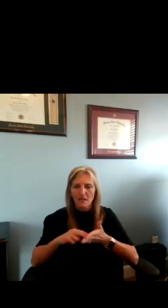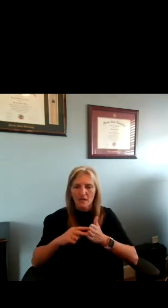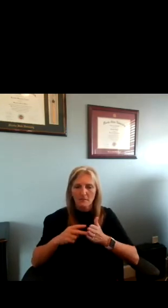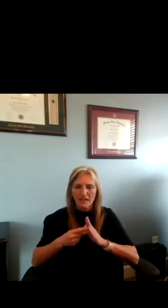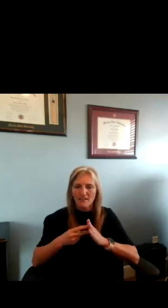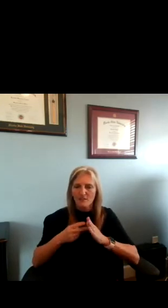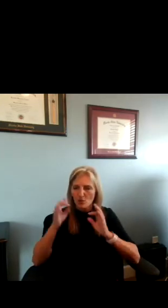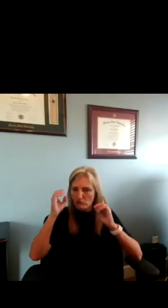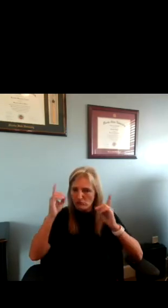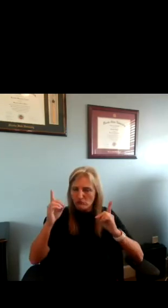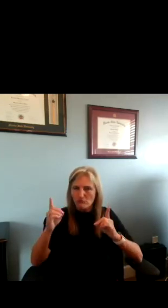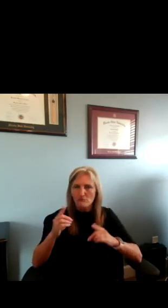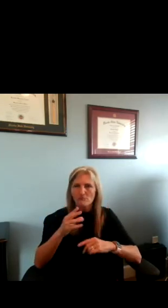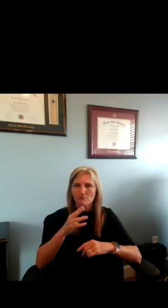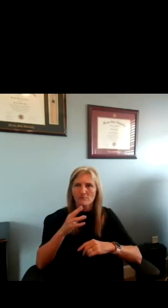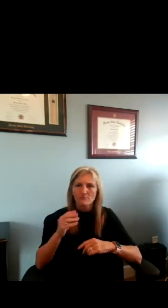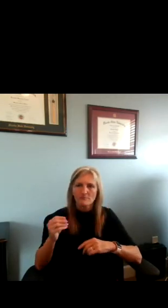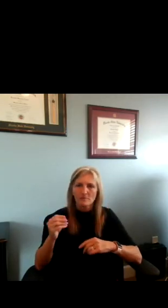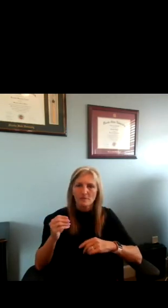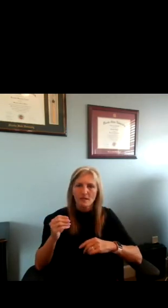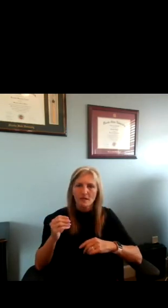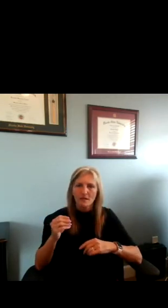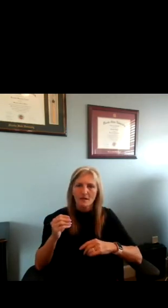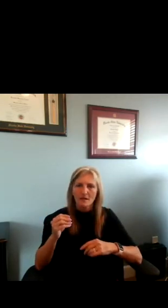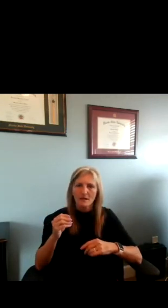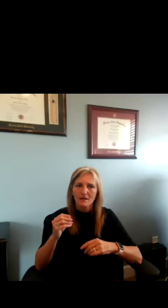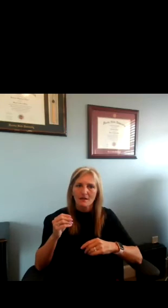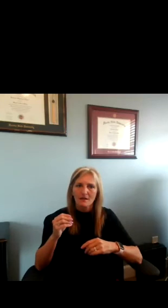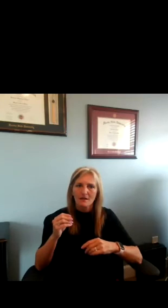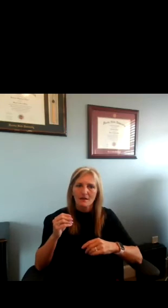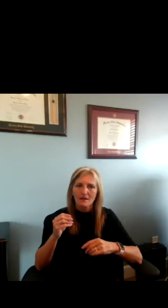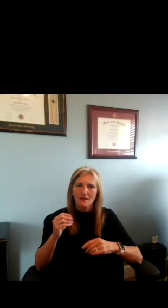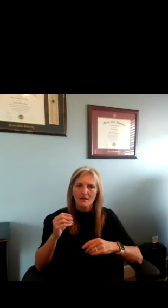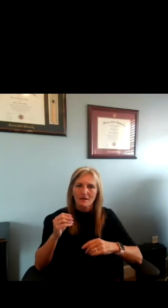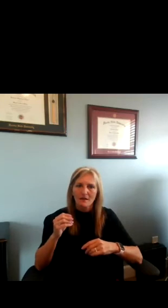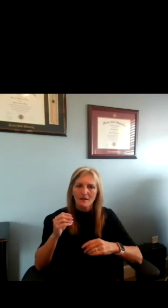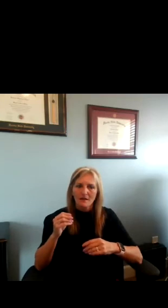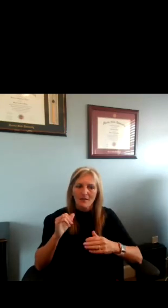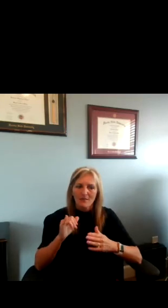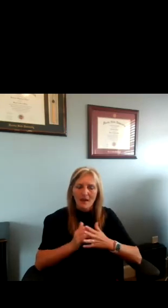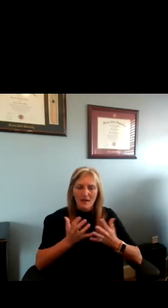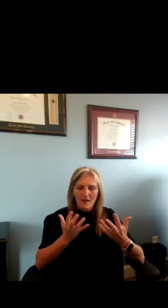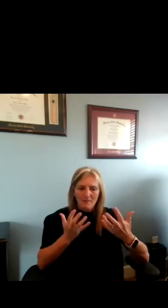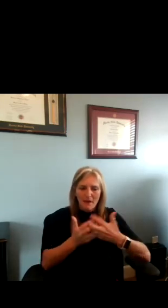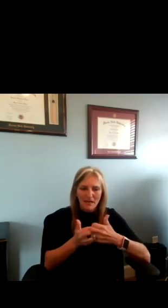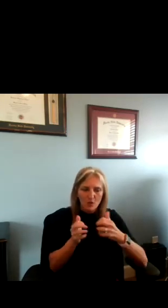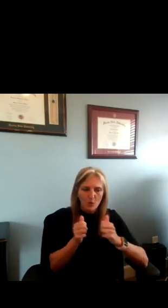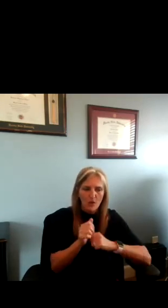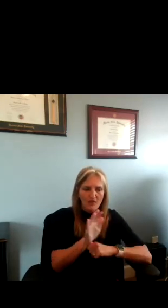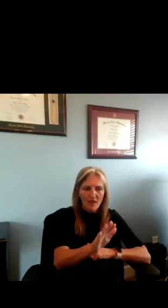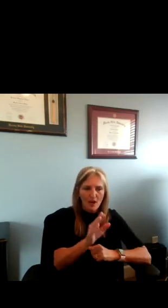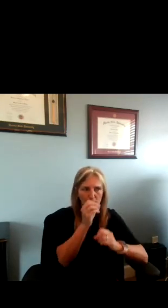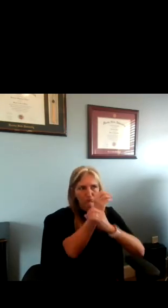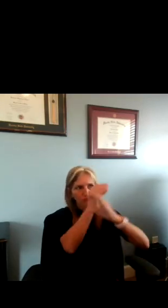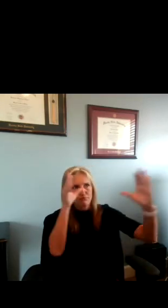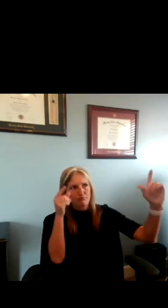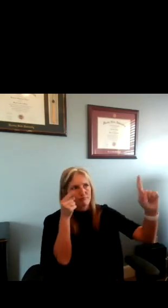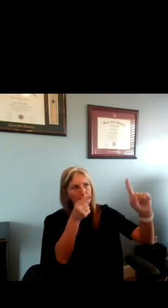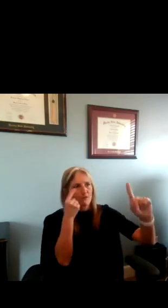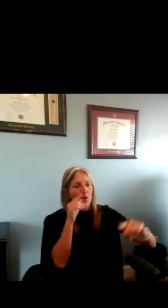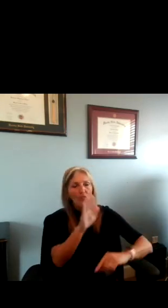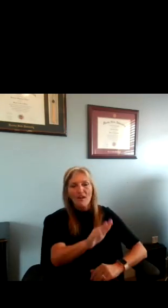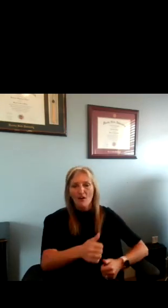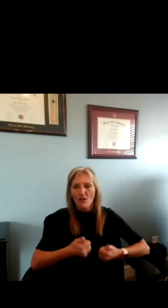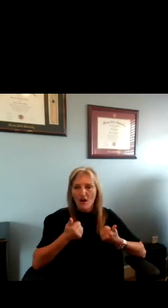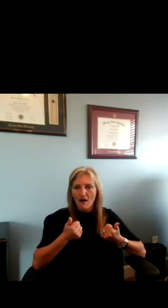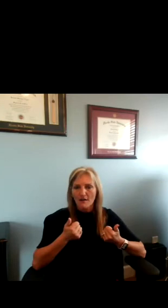education that resonates with their own vision for their lives, that